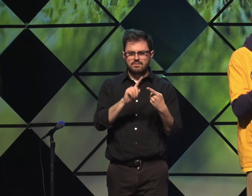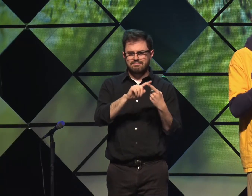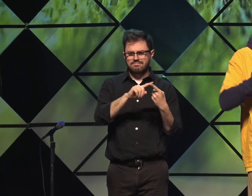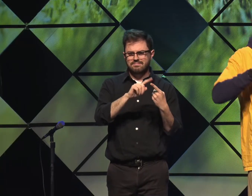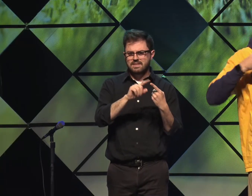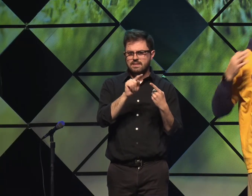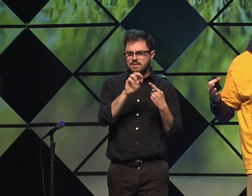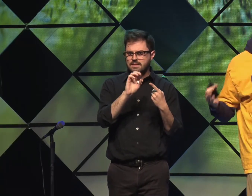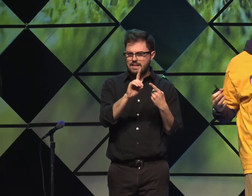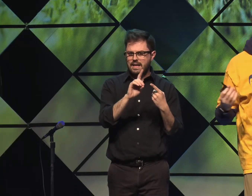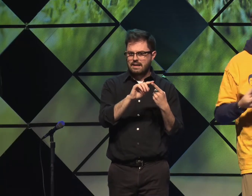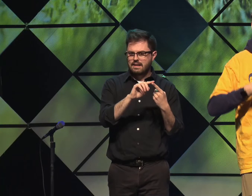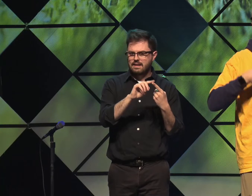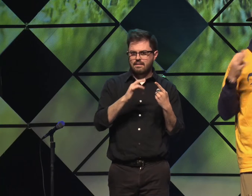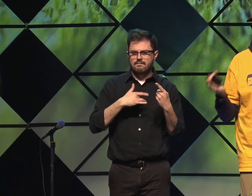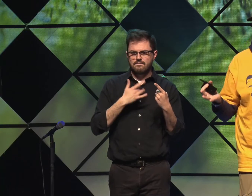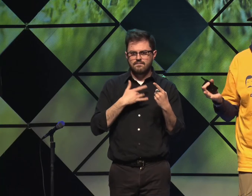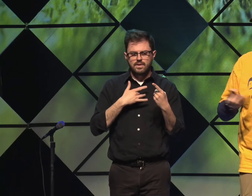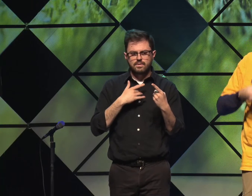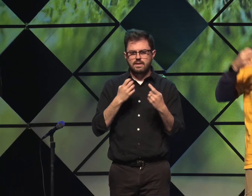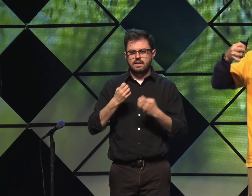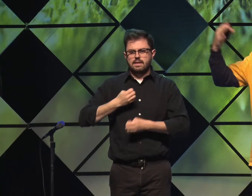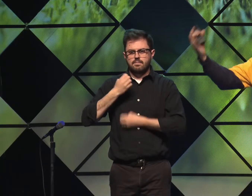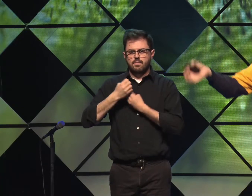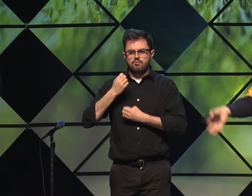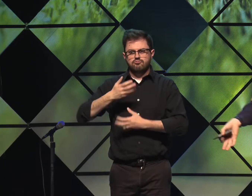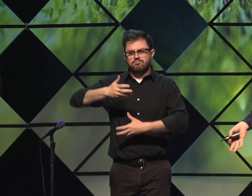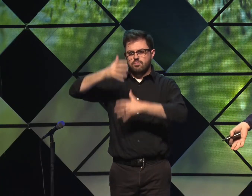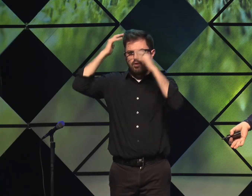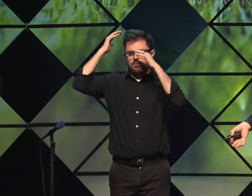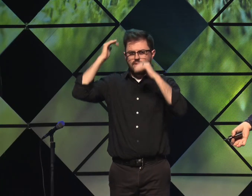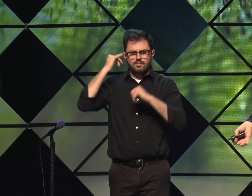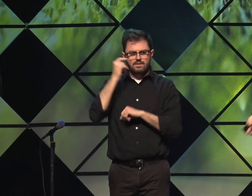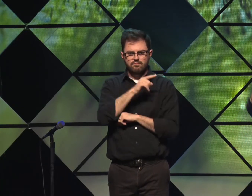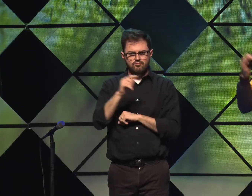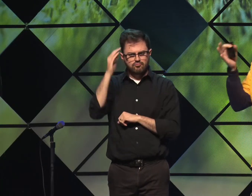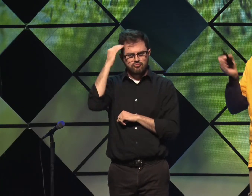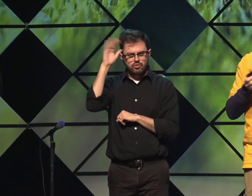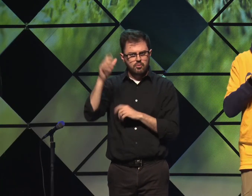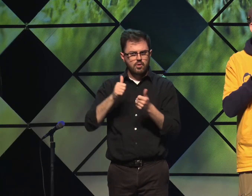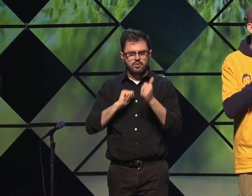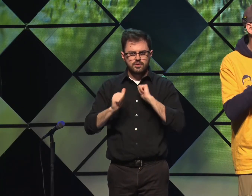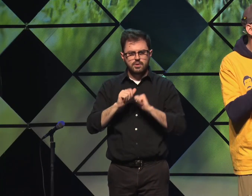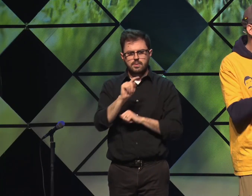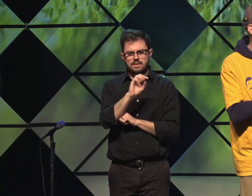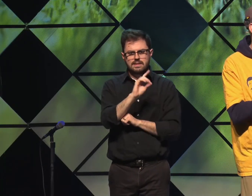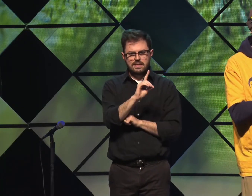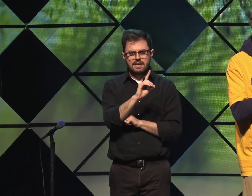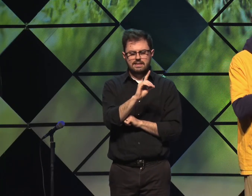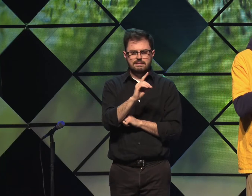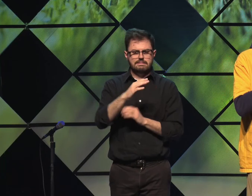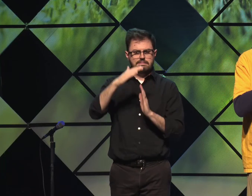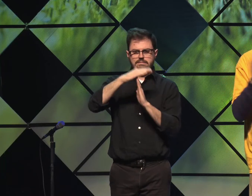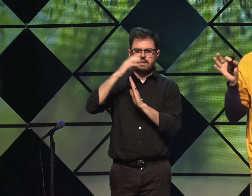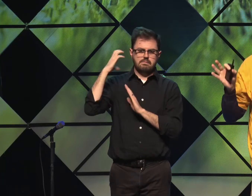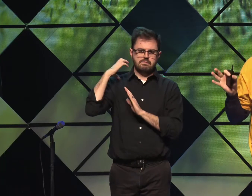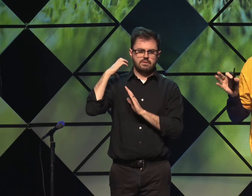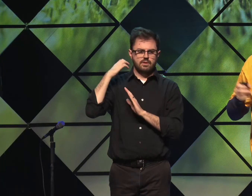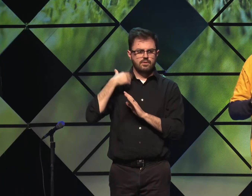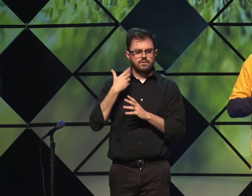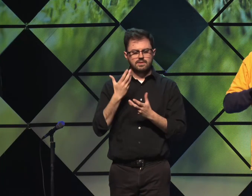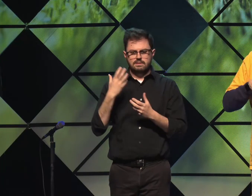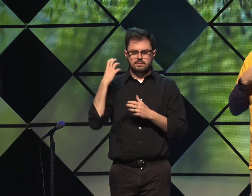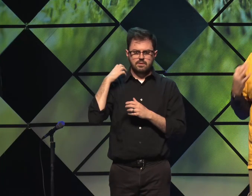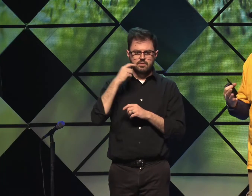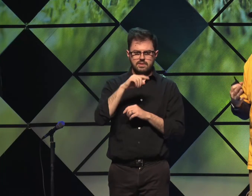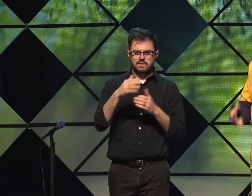is feeling emotionally overloaded. So if you're not familiar with the story, Ted is the head coach, right? And he's the head coach of this football team, never coached